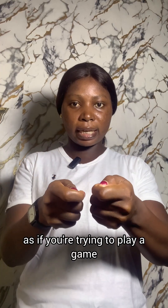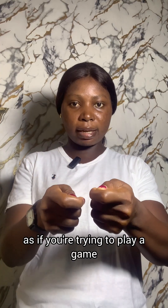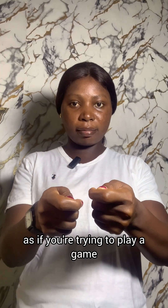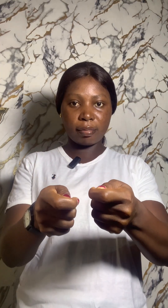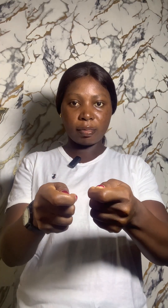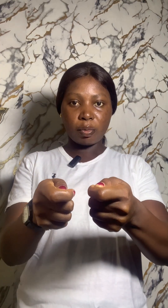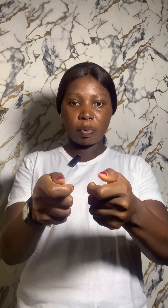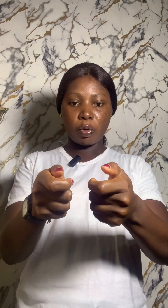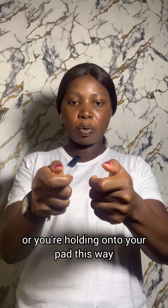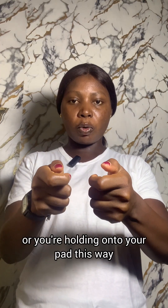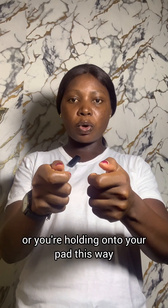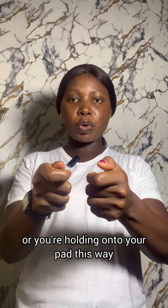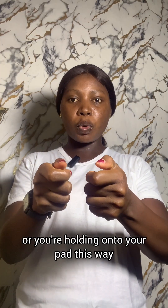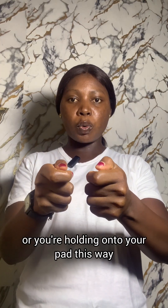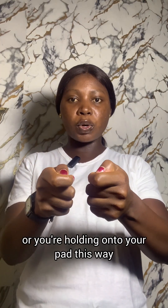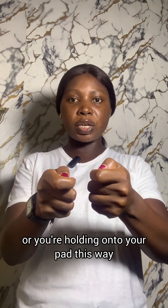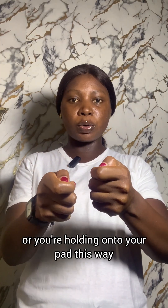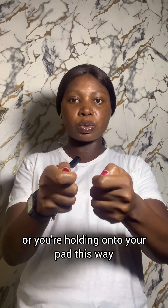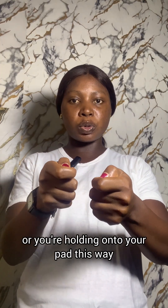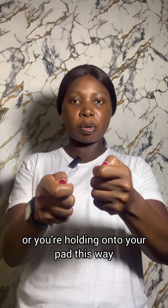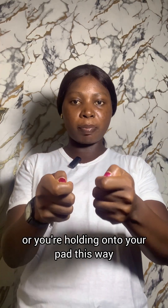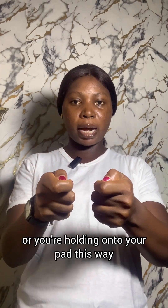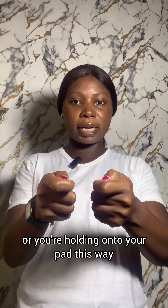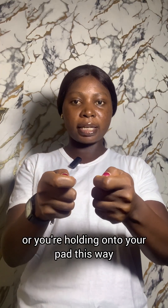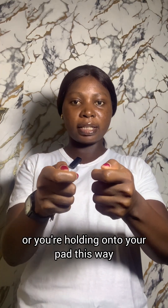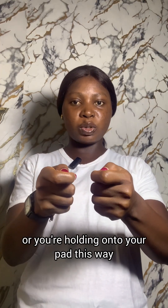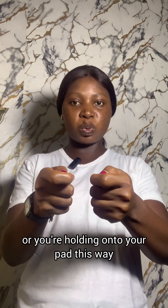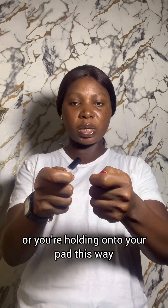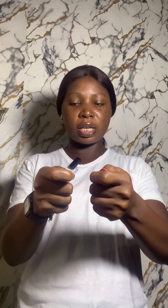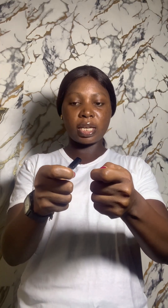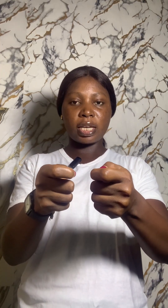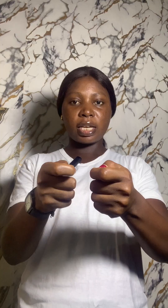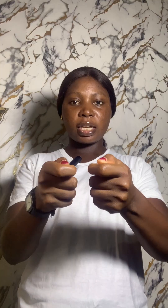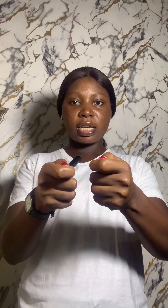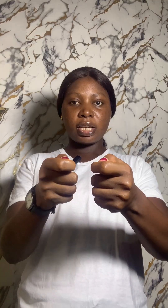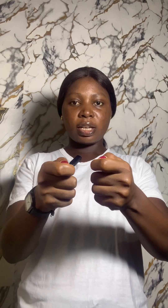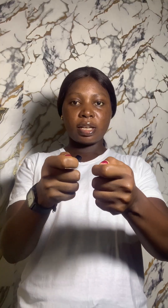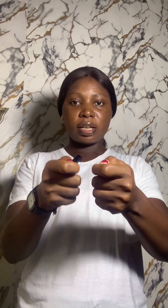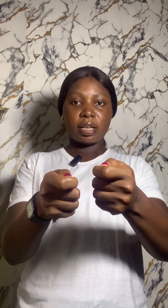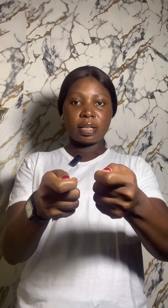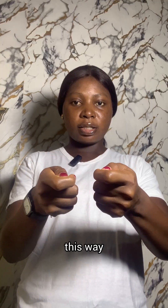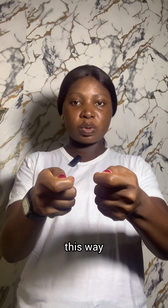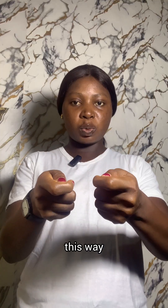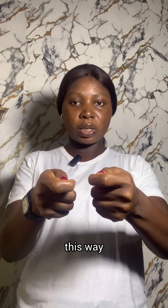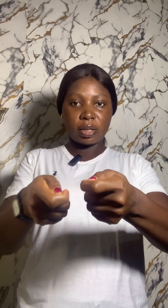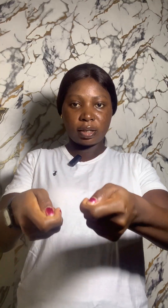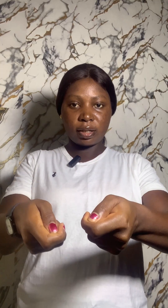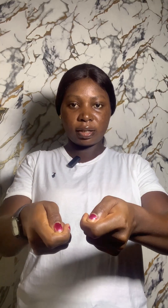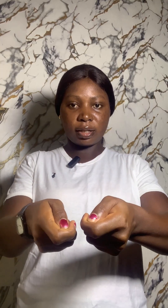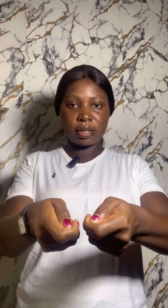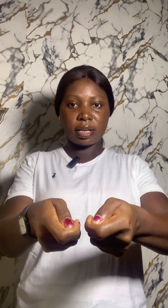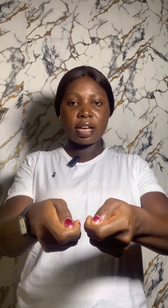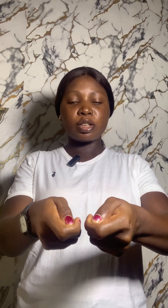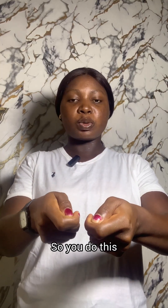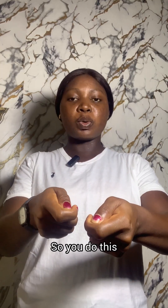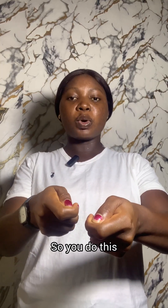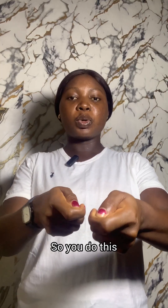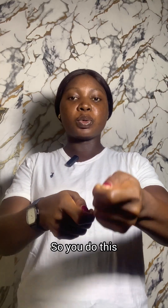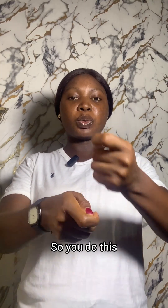game, or you're holding on to your pad this way. This way. So you do